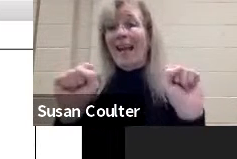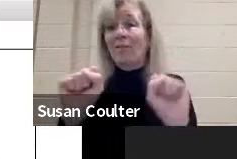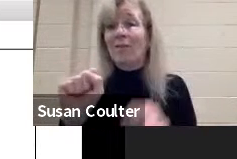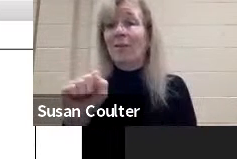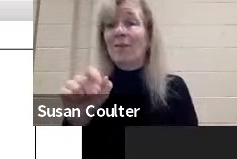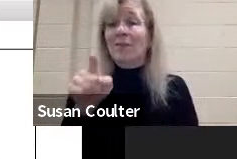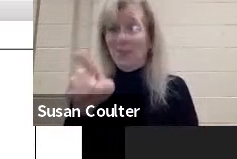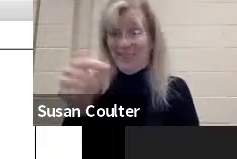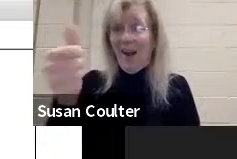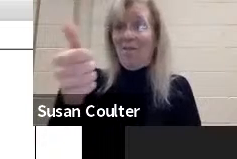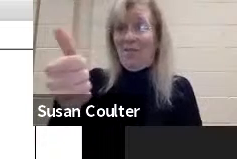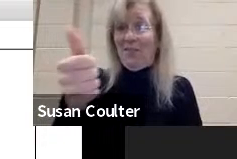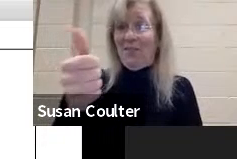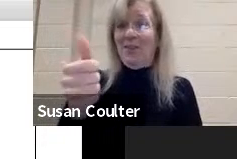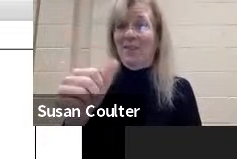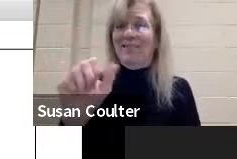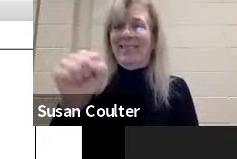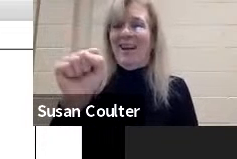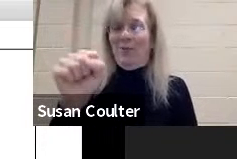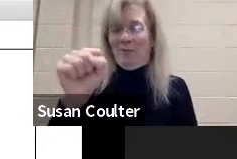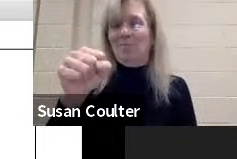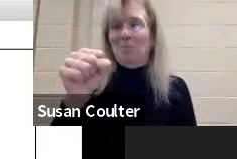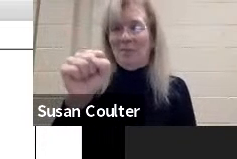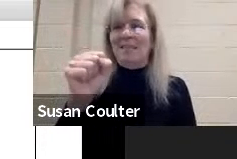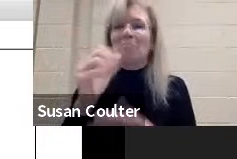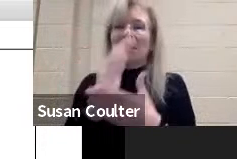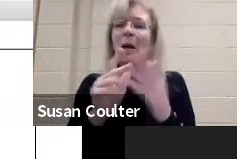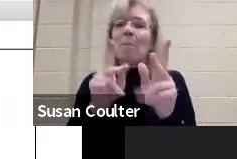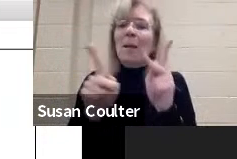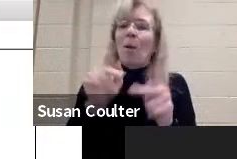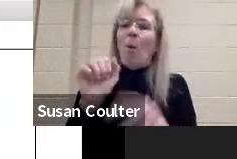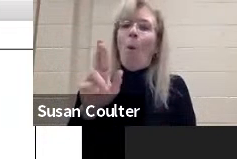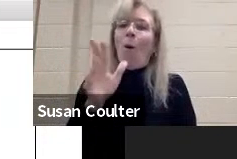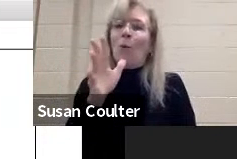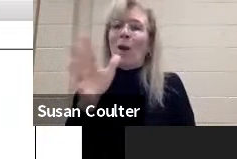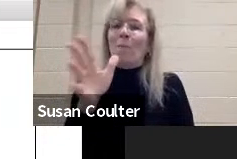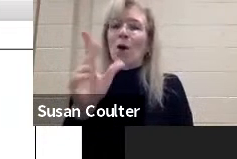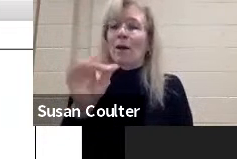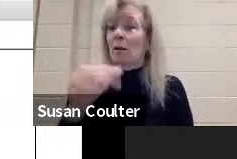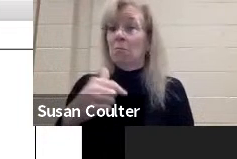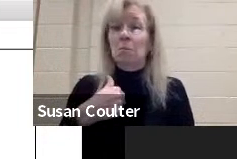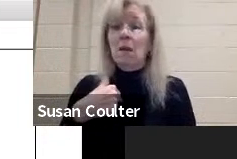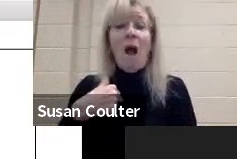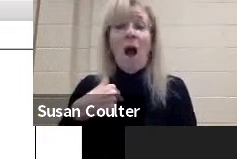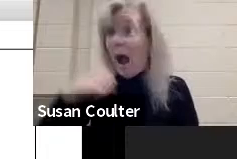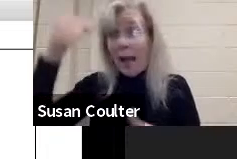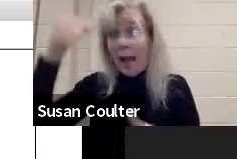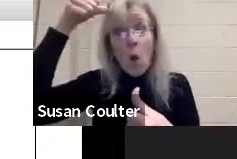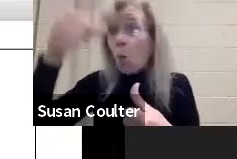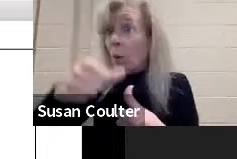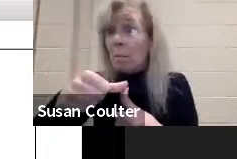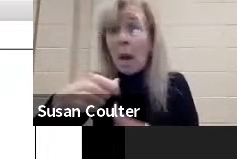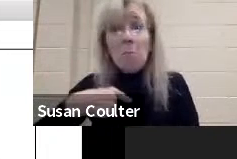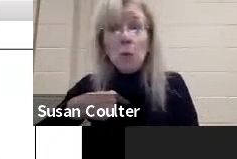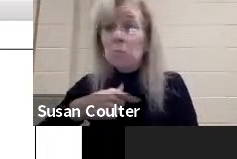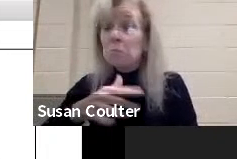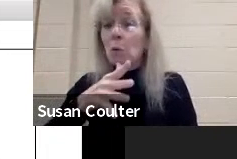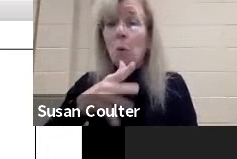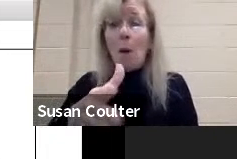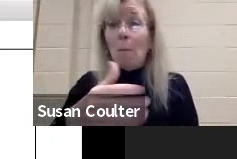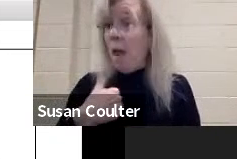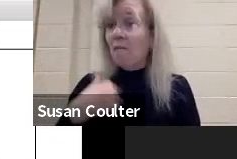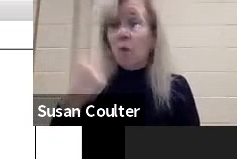that safe. So yeah, some people well, grandma did. I don't